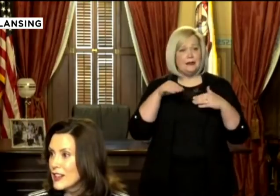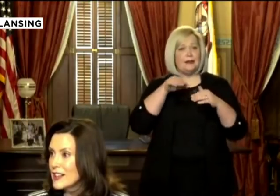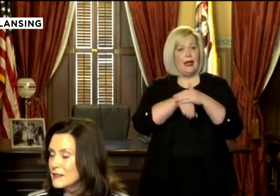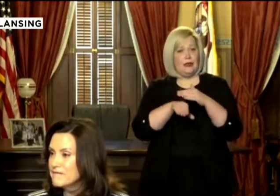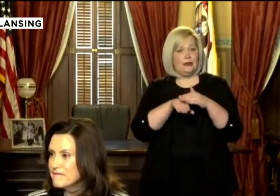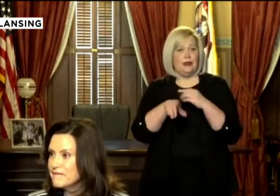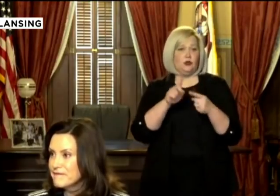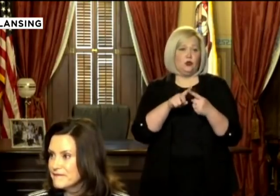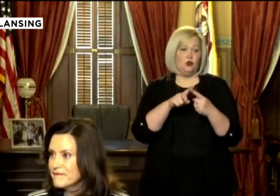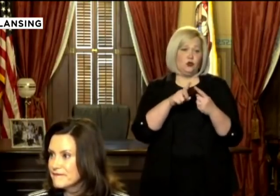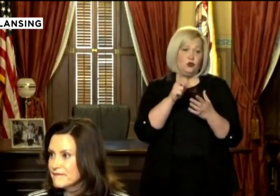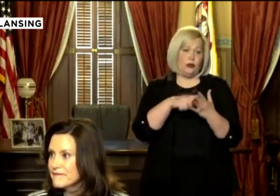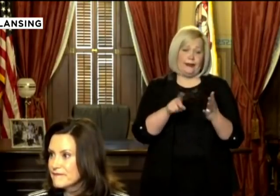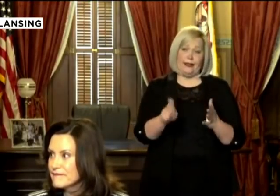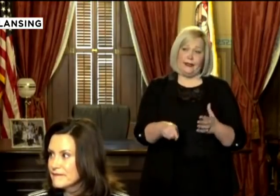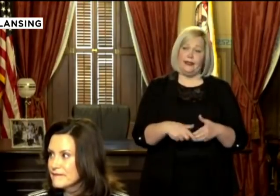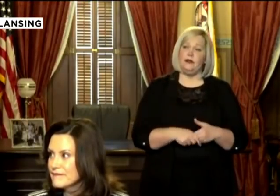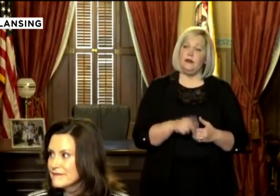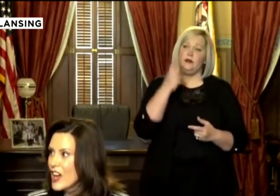that they're going to need.